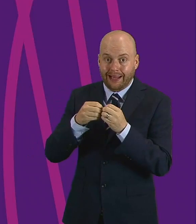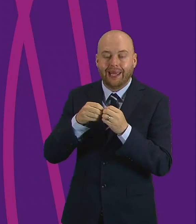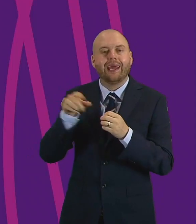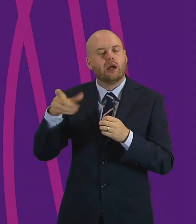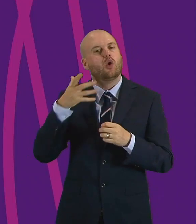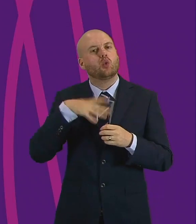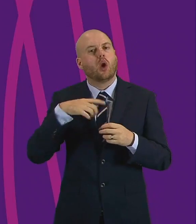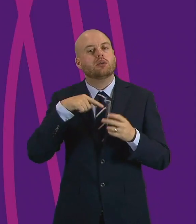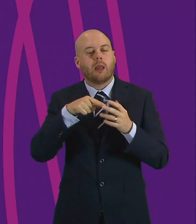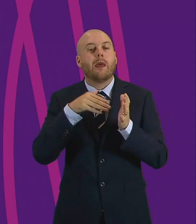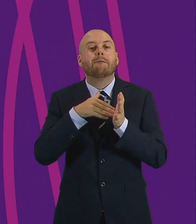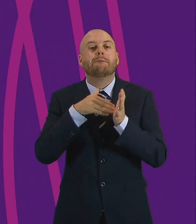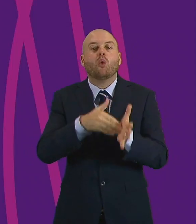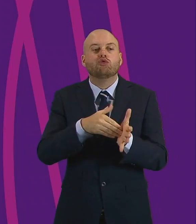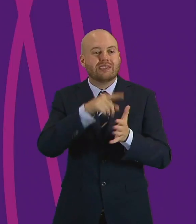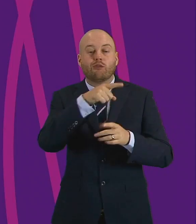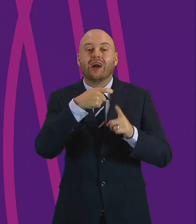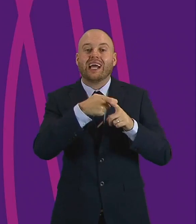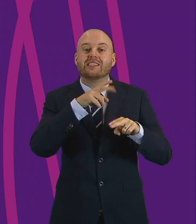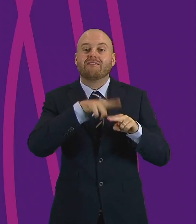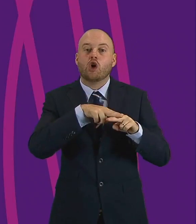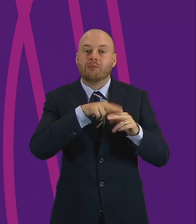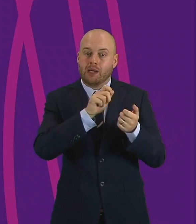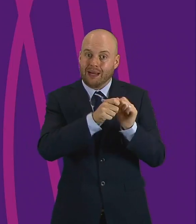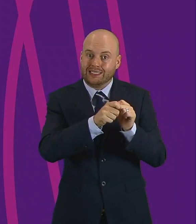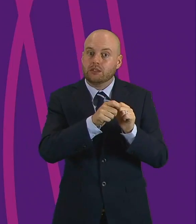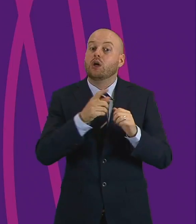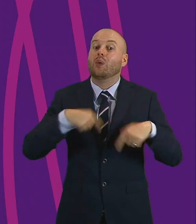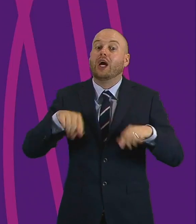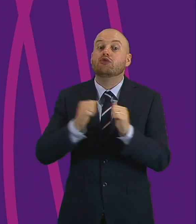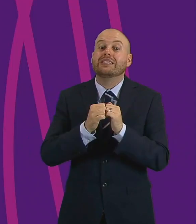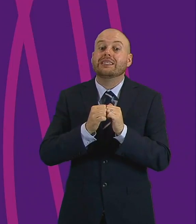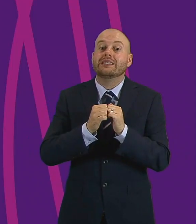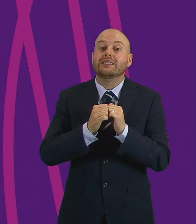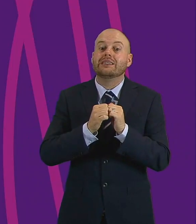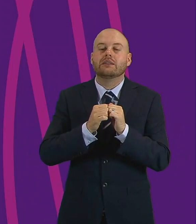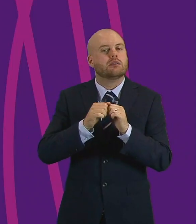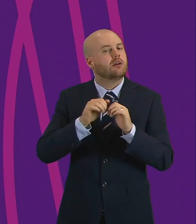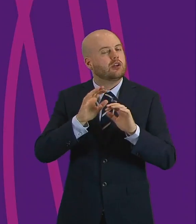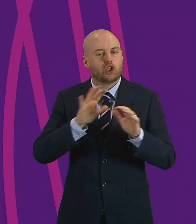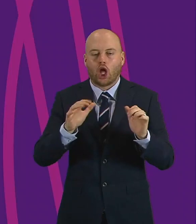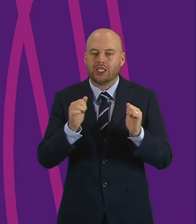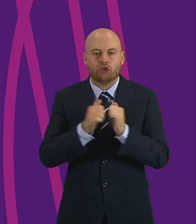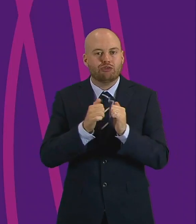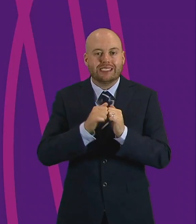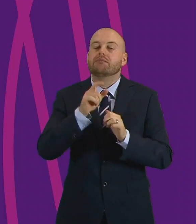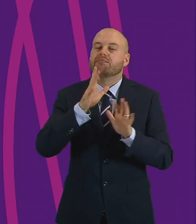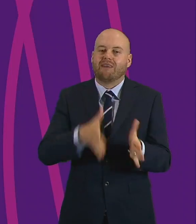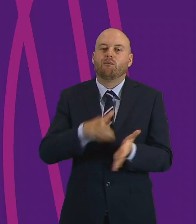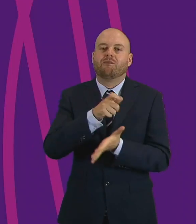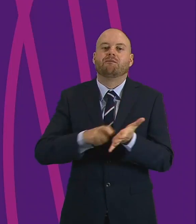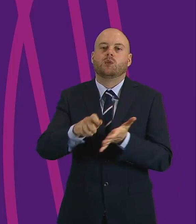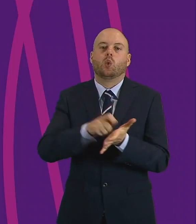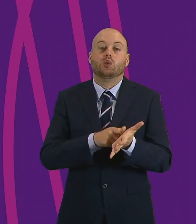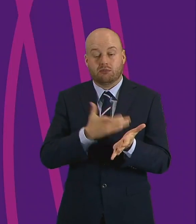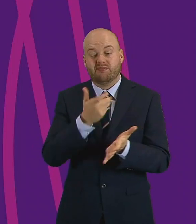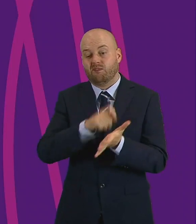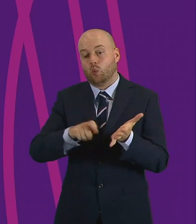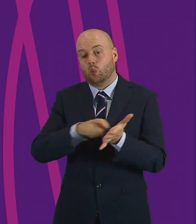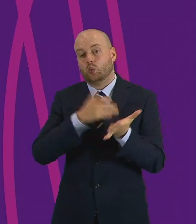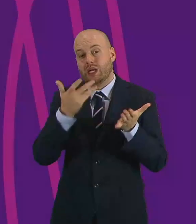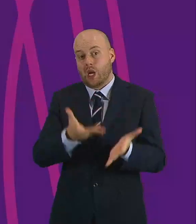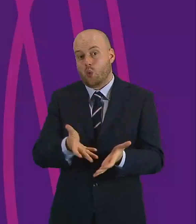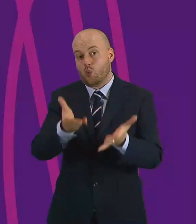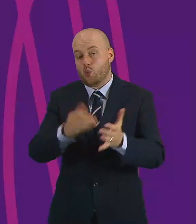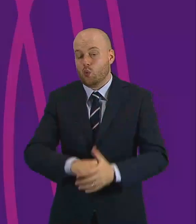amend the motion in the name of Kate Forbes, be agreed. Are we all agreed? Yes. We're not agreed. We'll move to a vote, and members may cast their votes now.